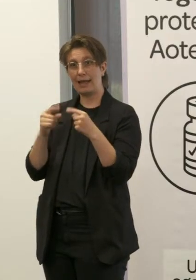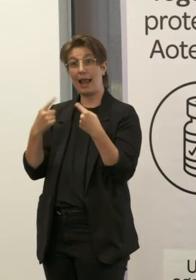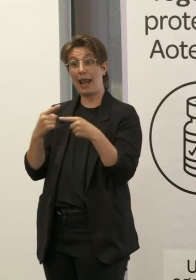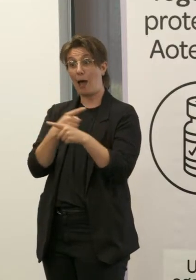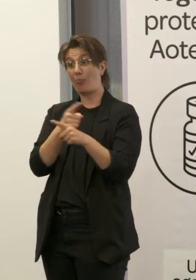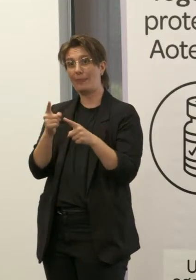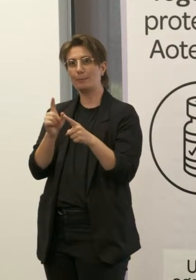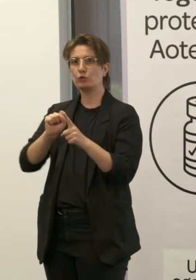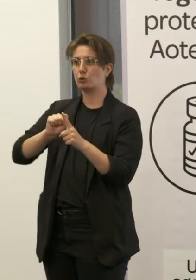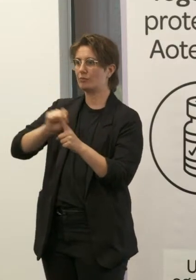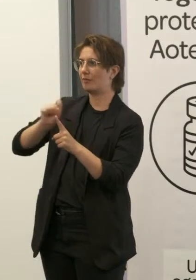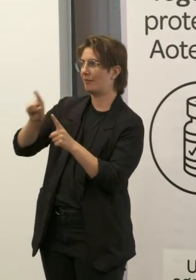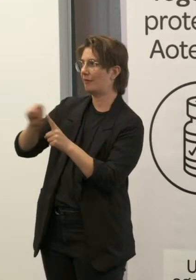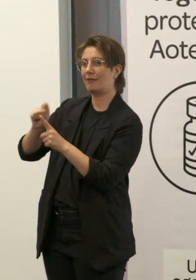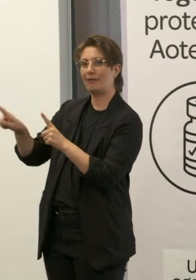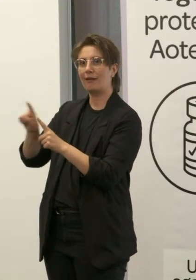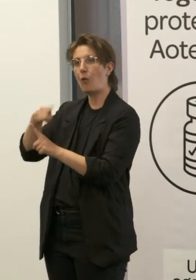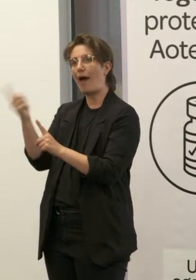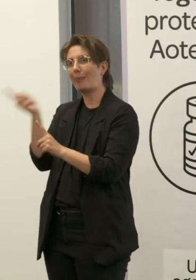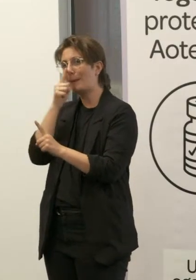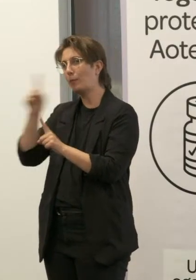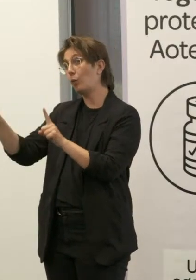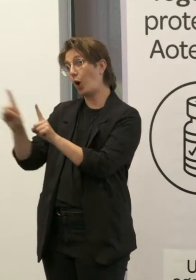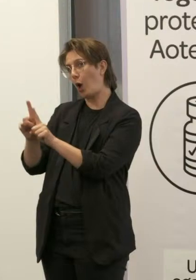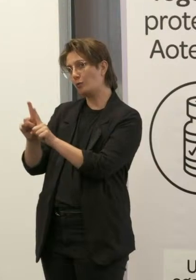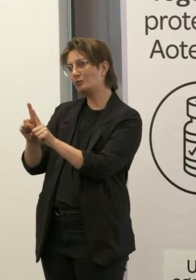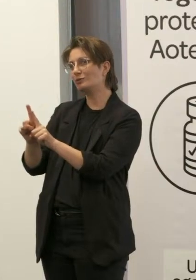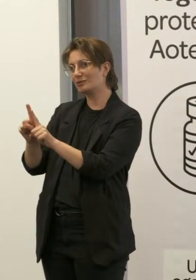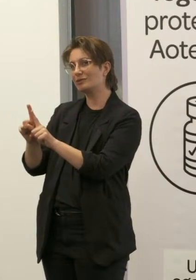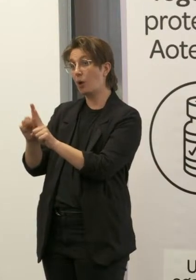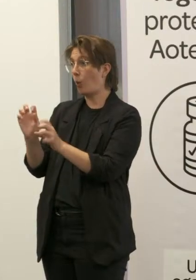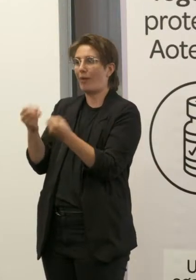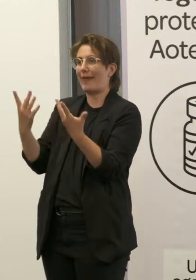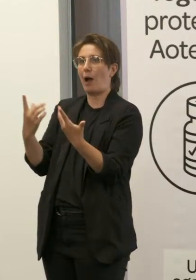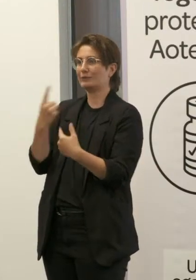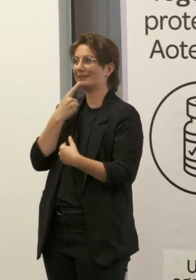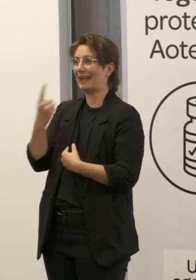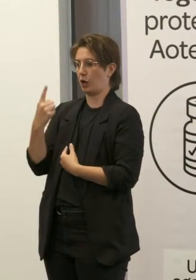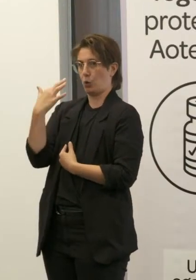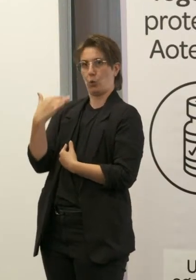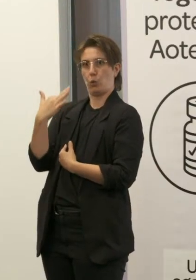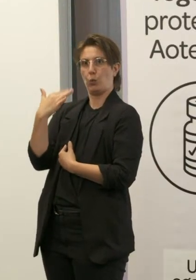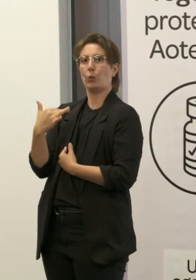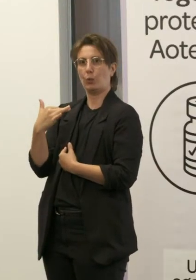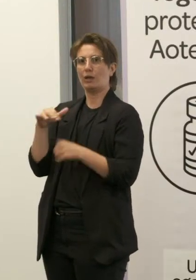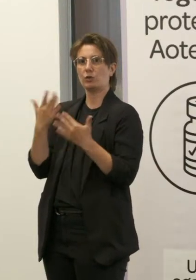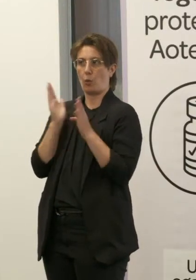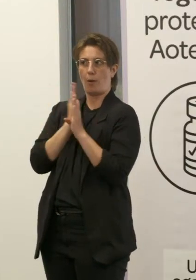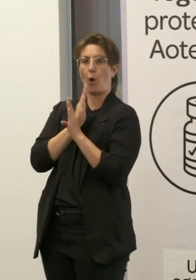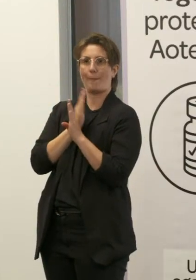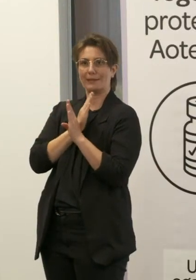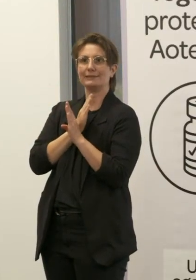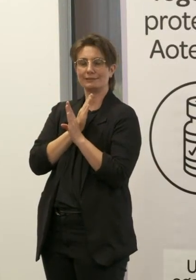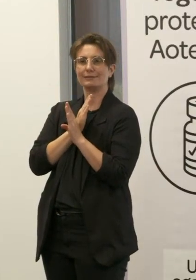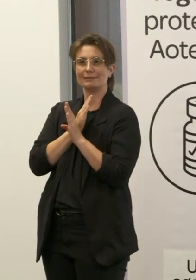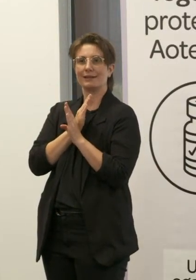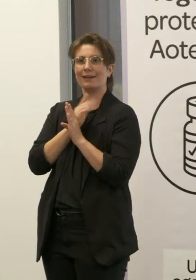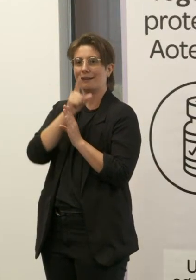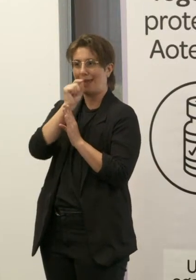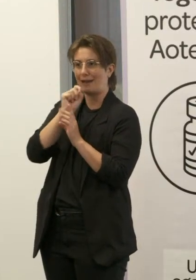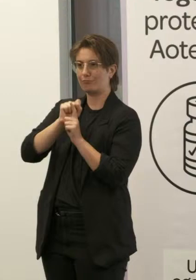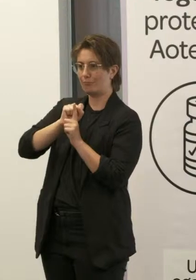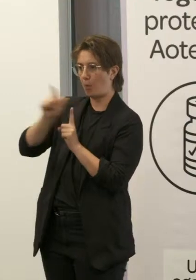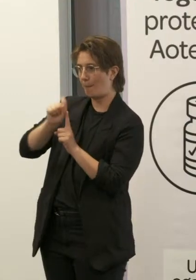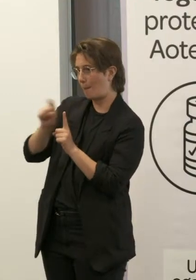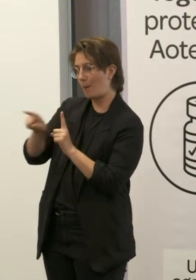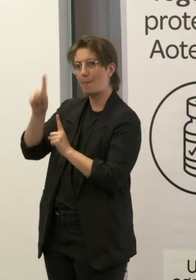in close contact because they swapped a Bluetooth signal with their phone. So about 20% of people who were contacts in